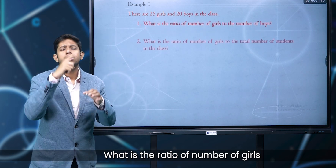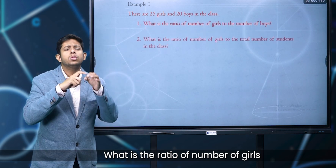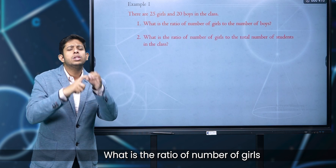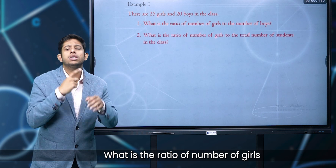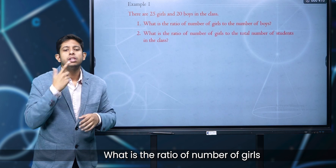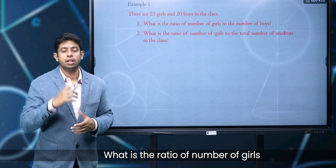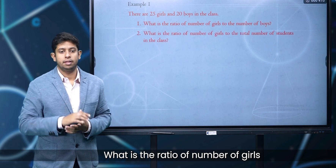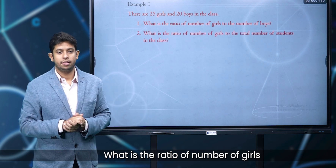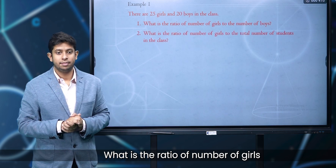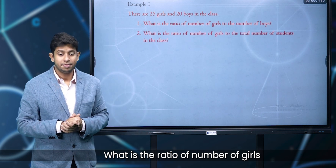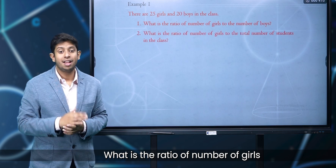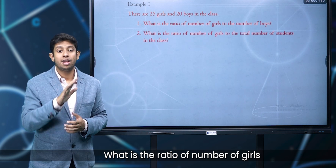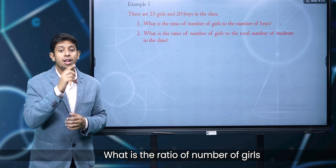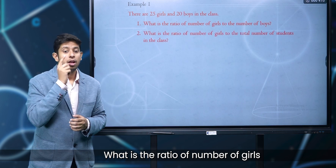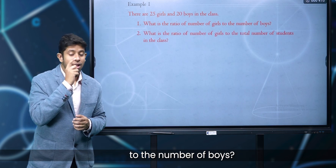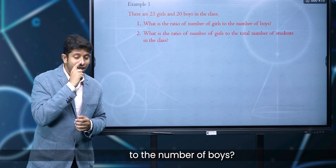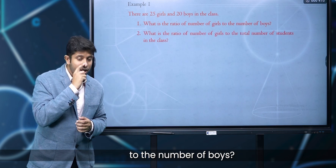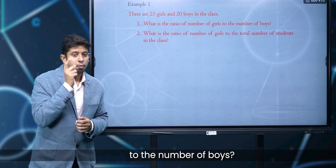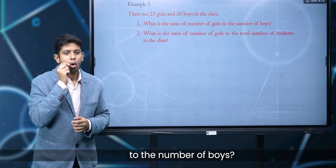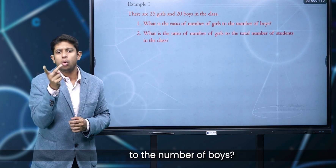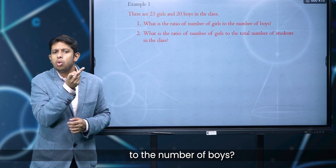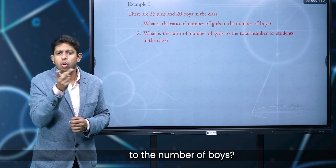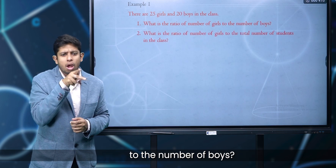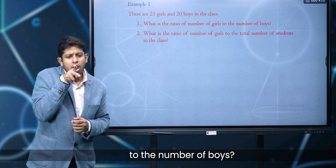What is the ratio of number of girls to the number of boys?